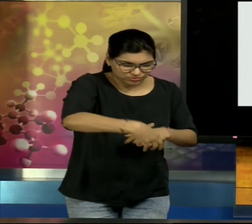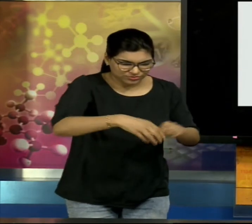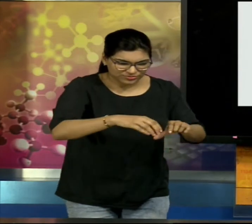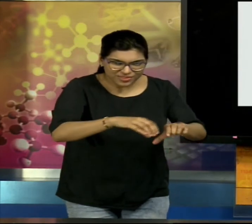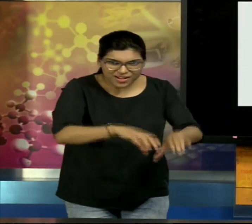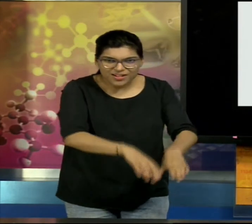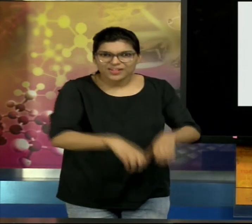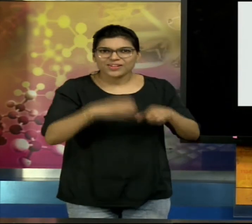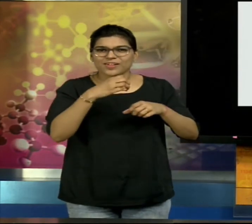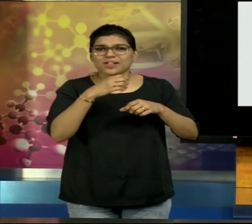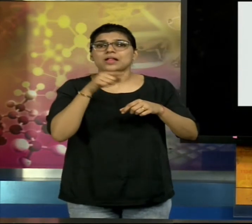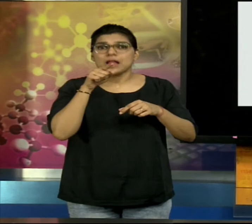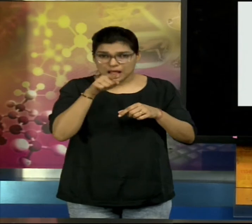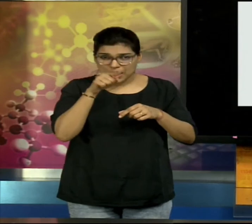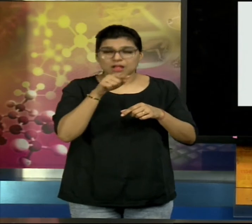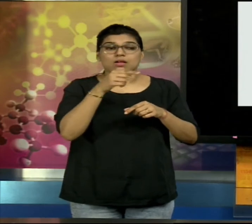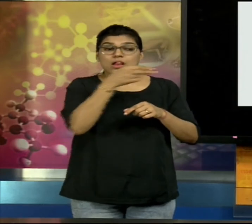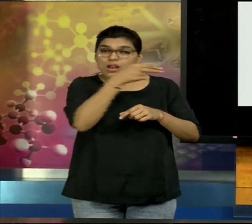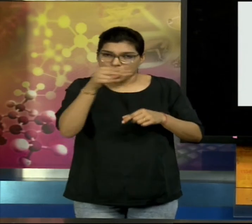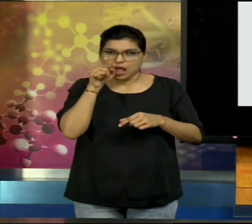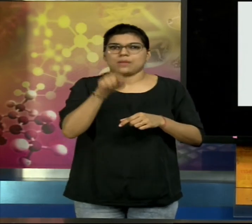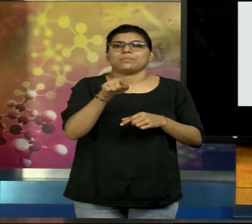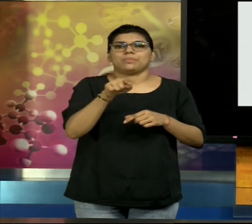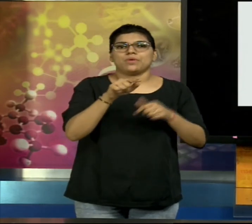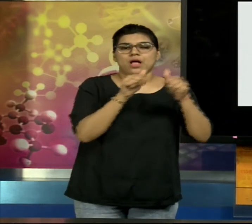return you get some liquid drinks.